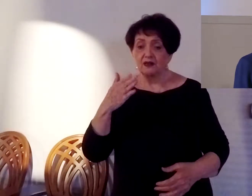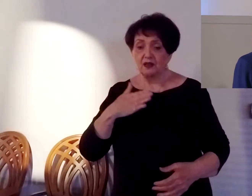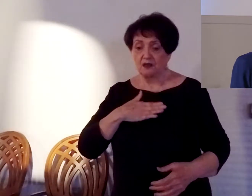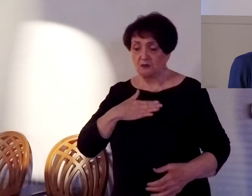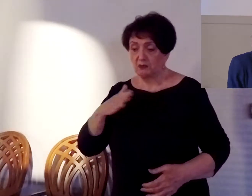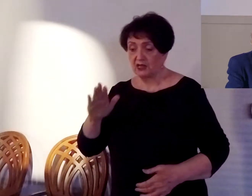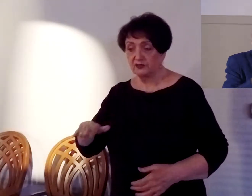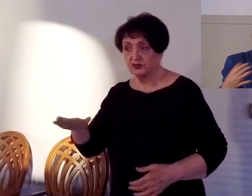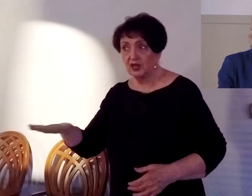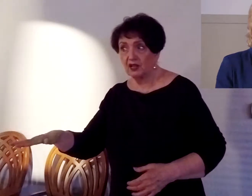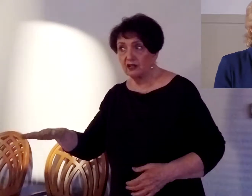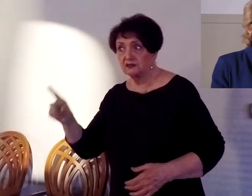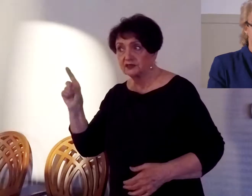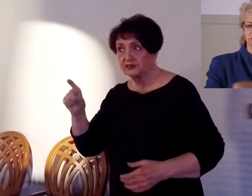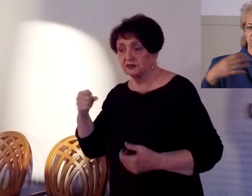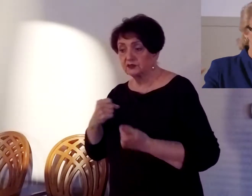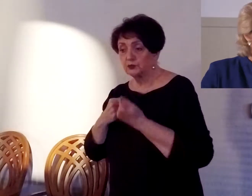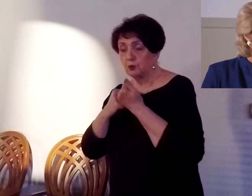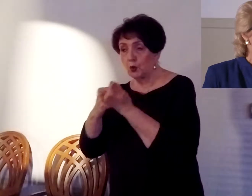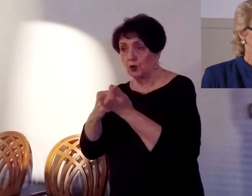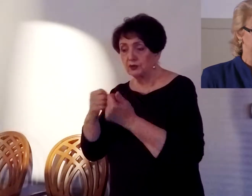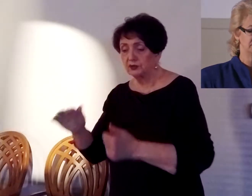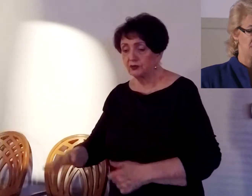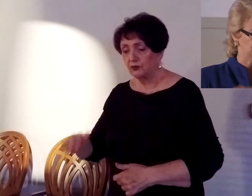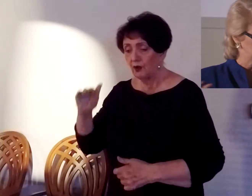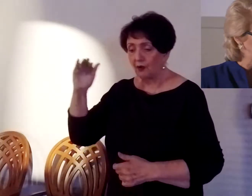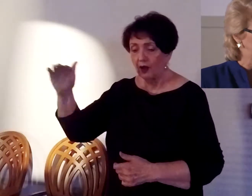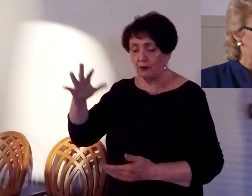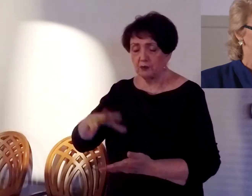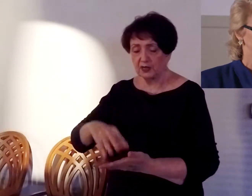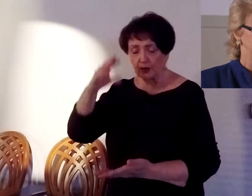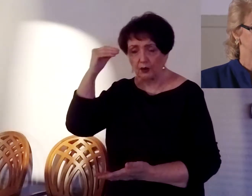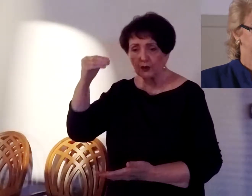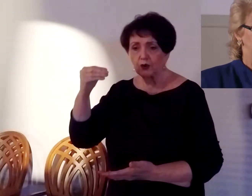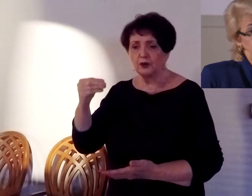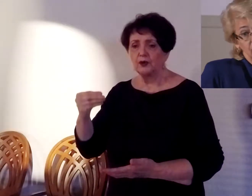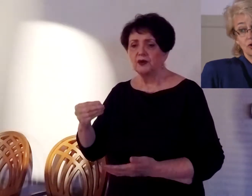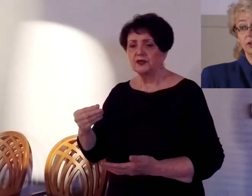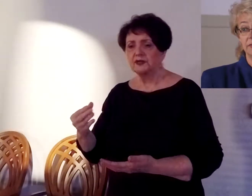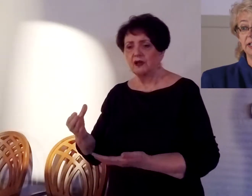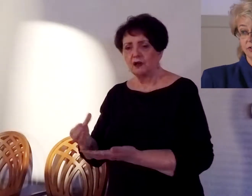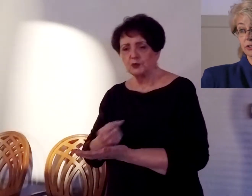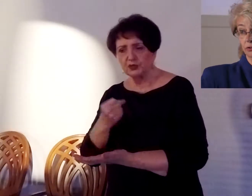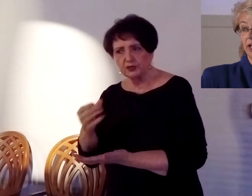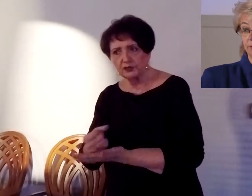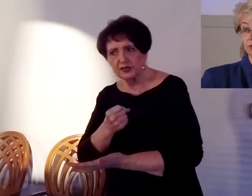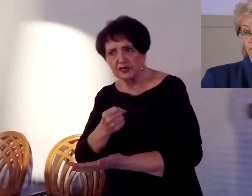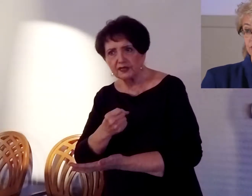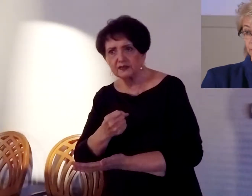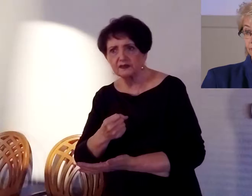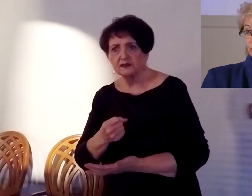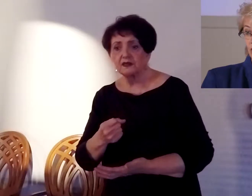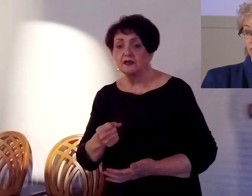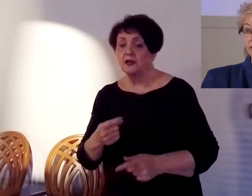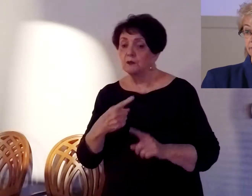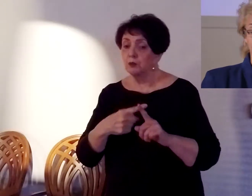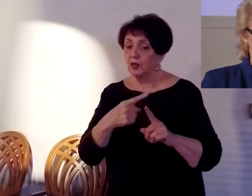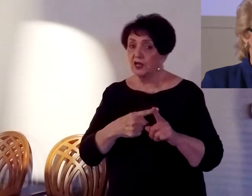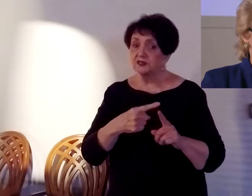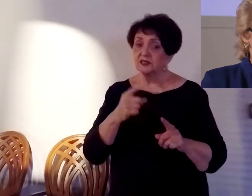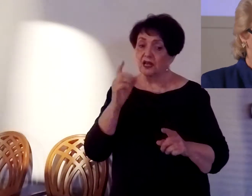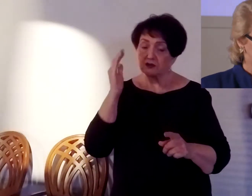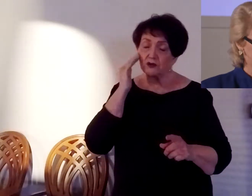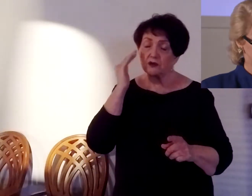be raised and to learn things, opportunities, and I also get that he has to learn how to be responsible for his own